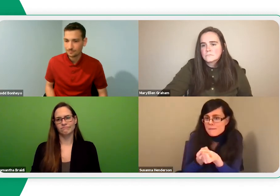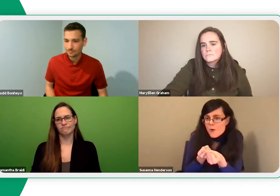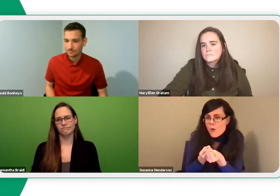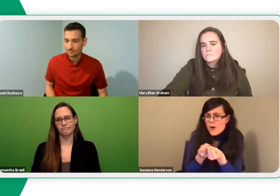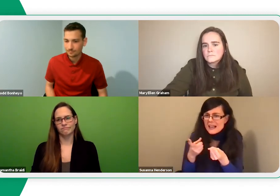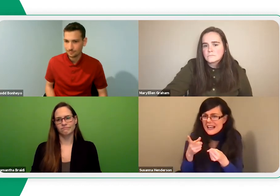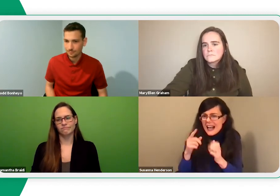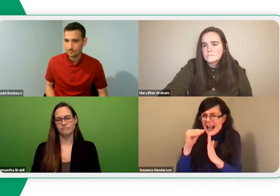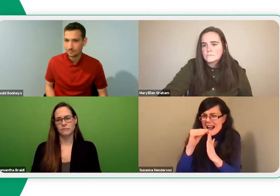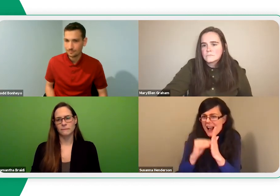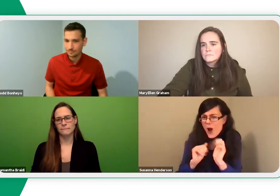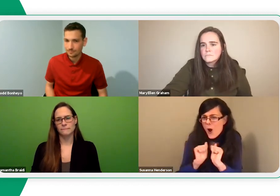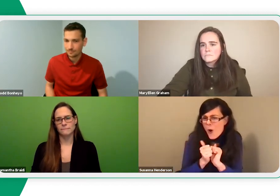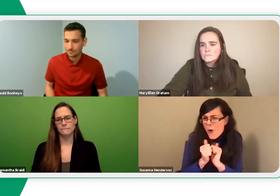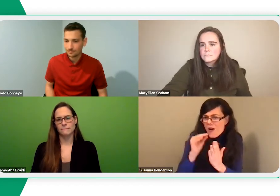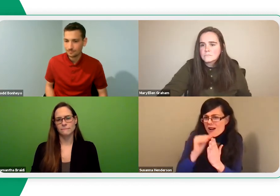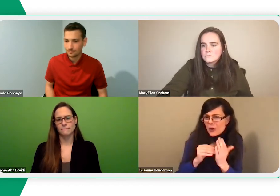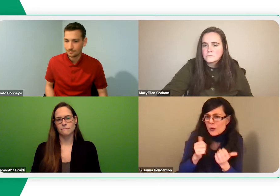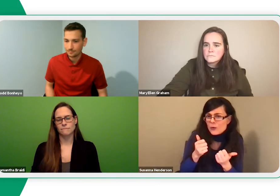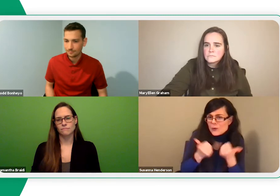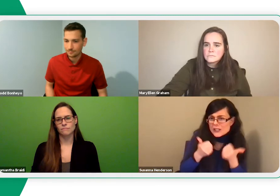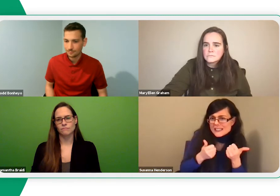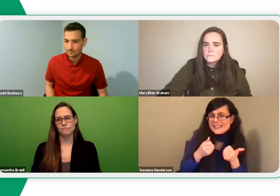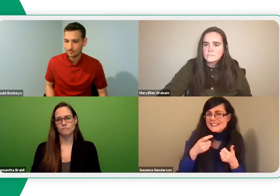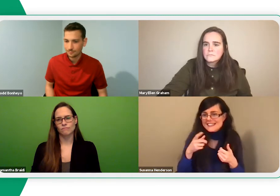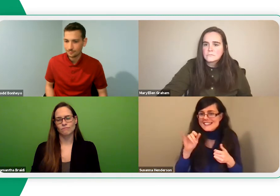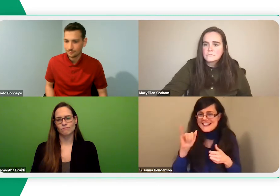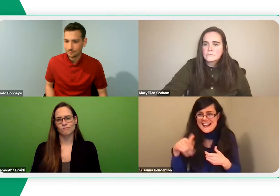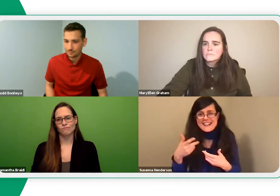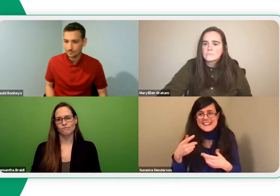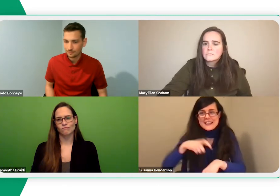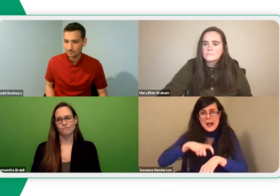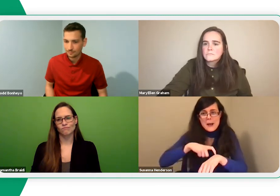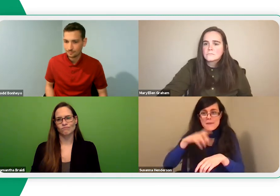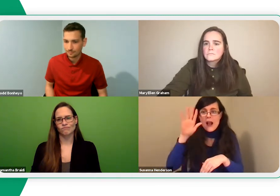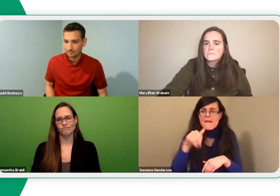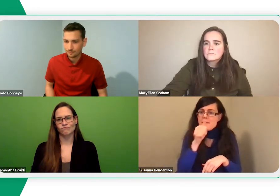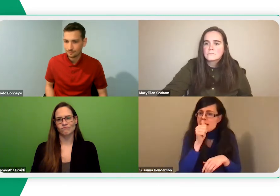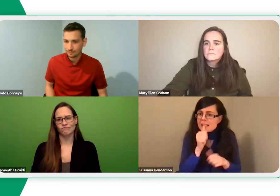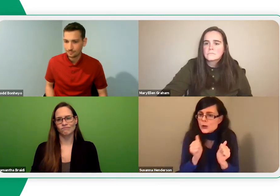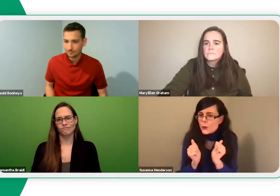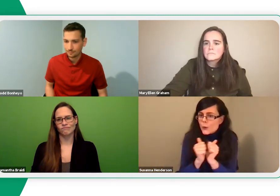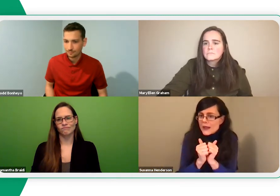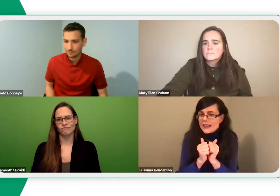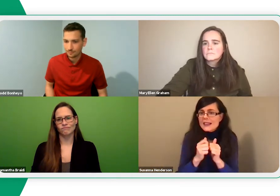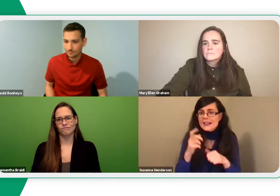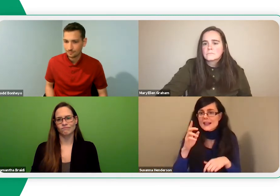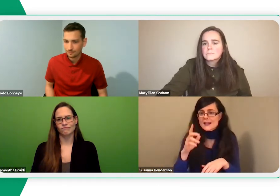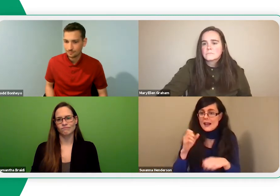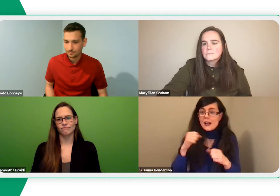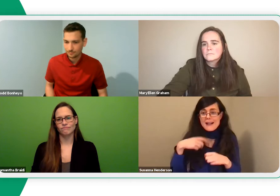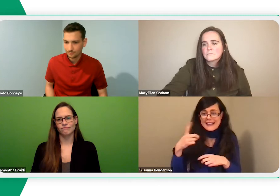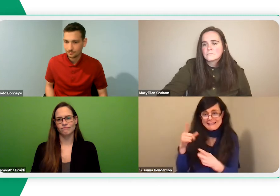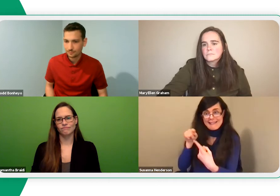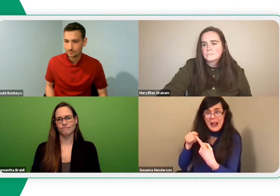actually set things up for yourself. You need an ally, you need a mentor, somebody to help you. How do you fill out this application? You have to